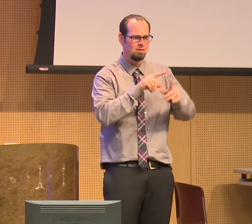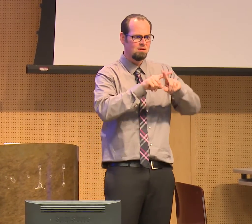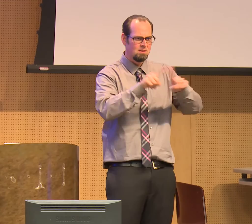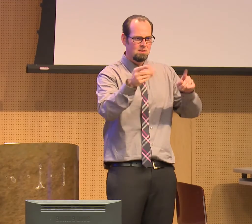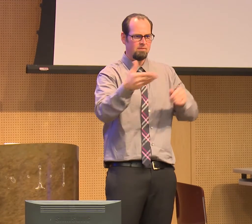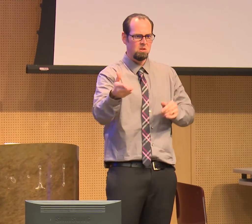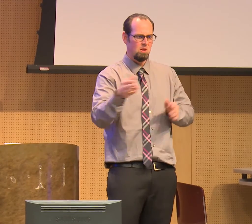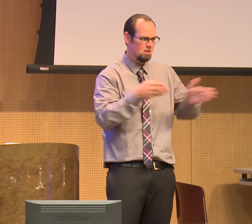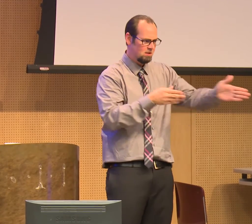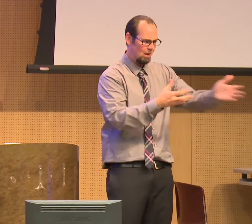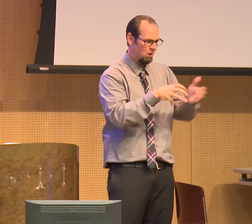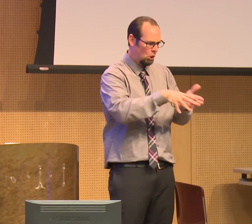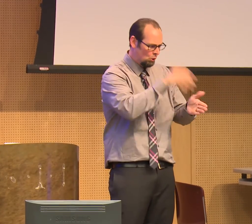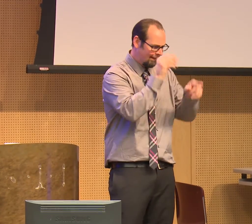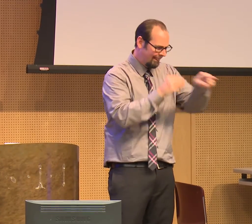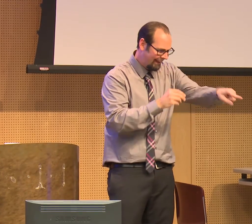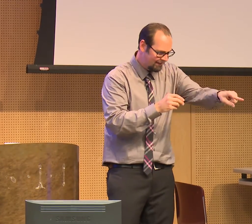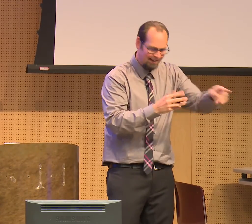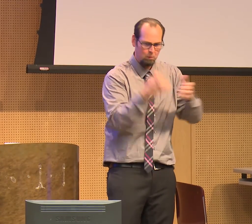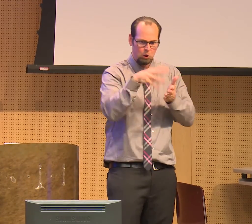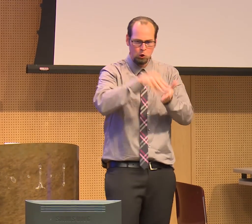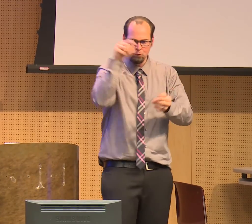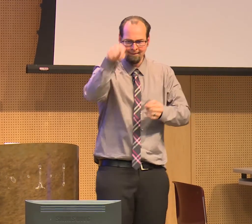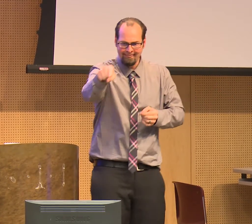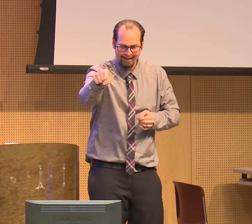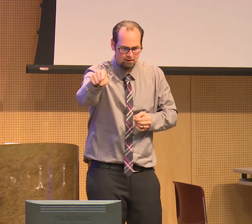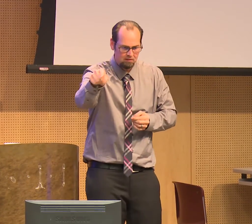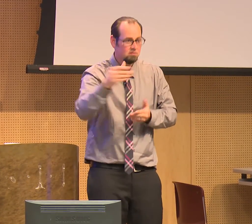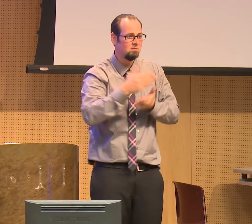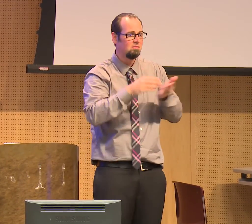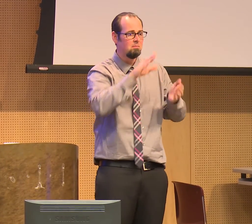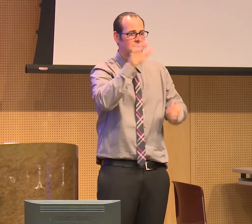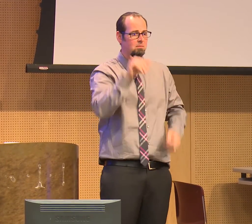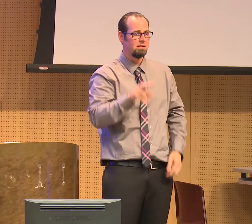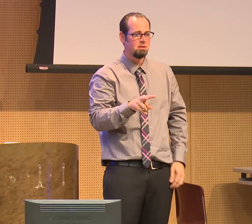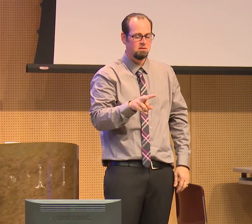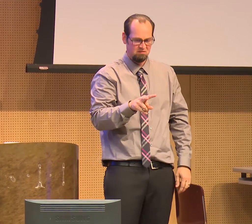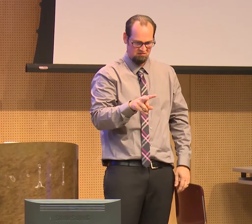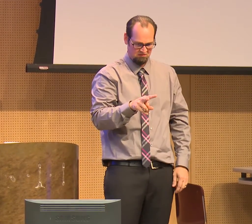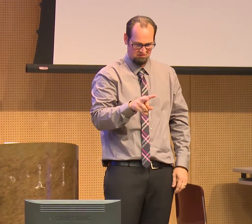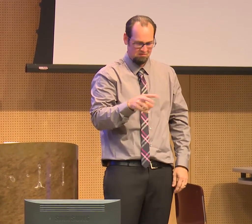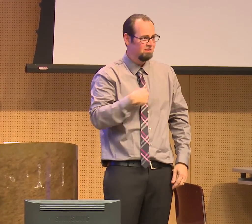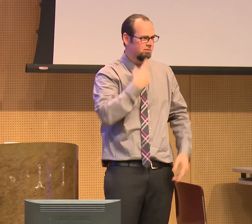be dismissed. I learned different machines.